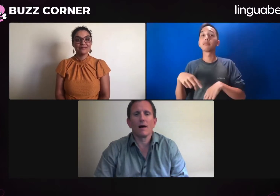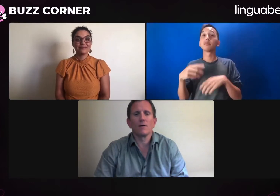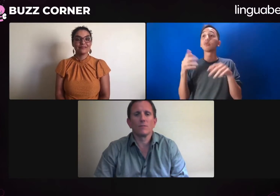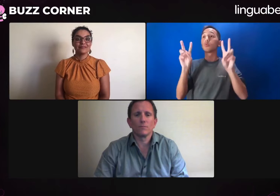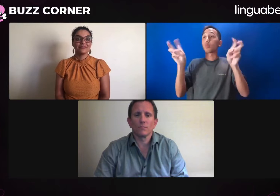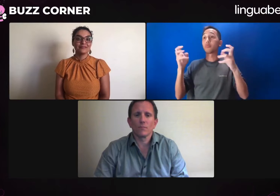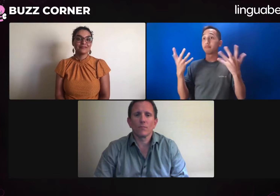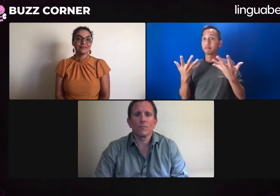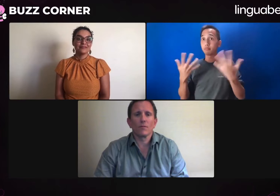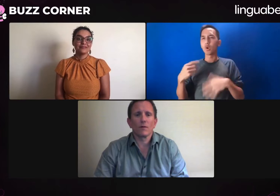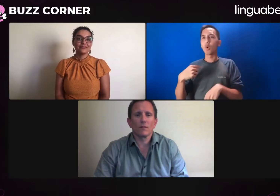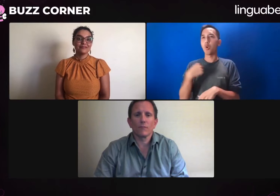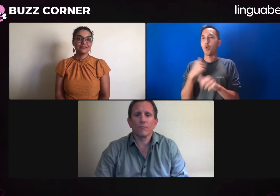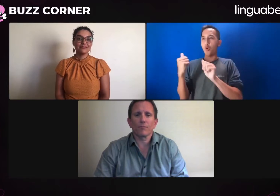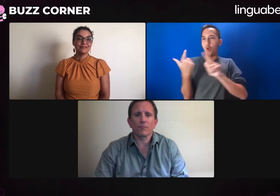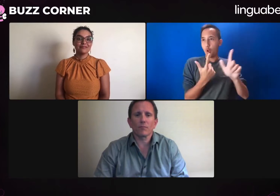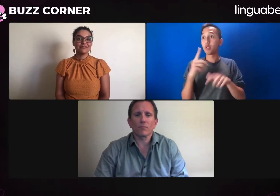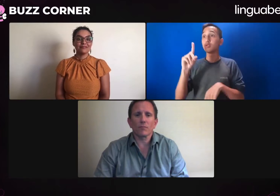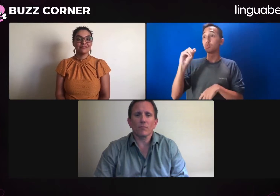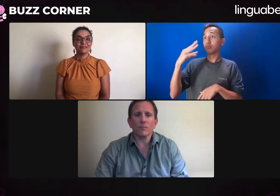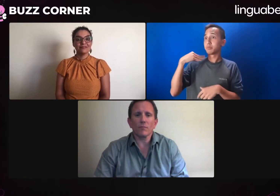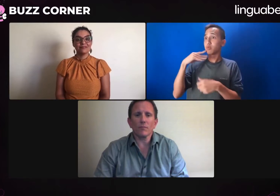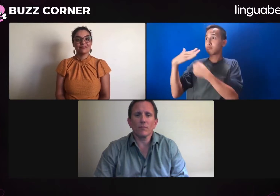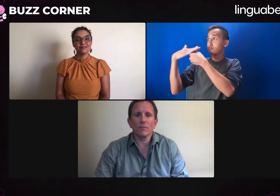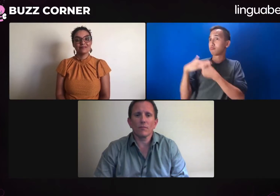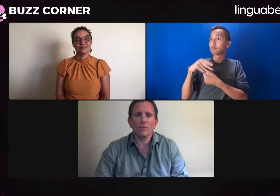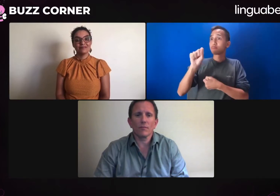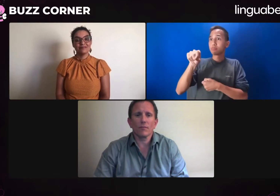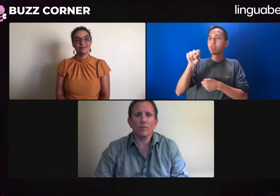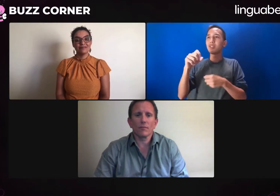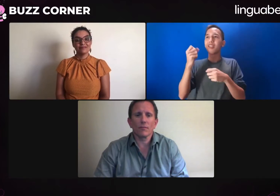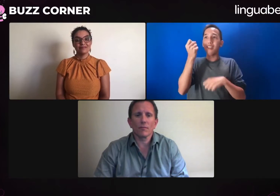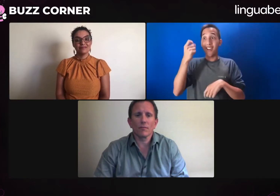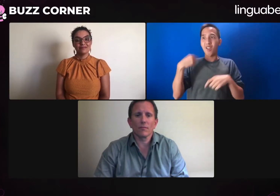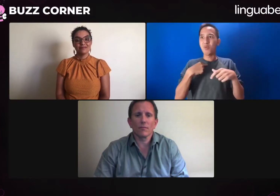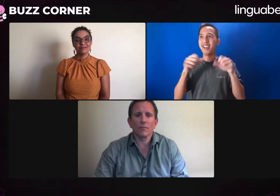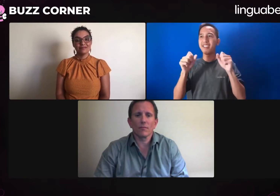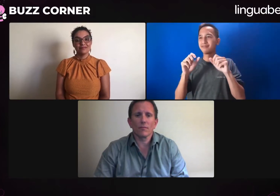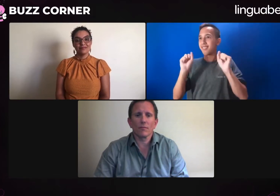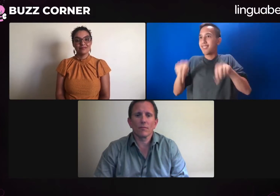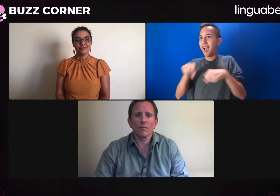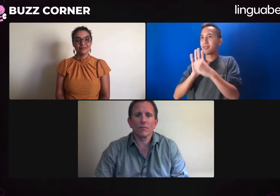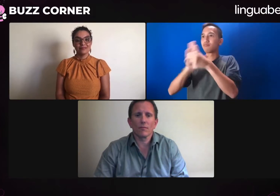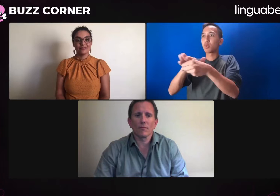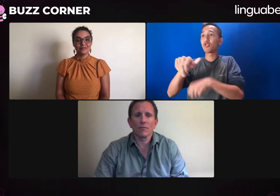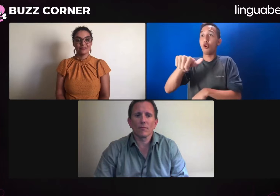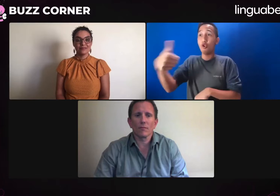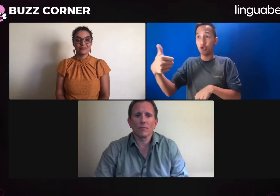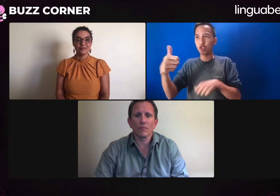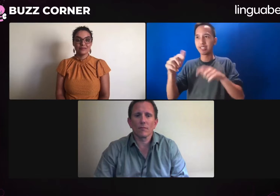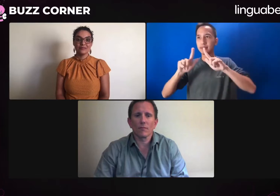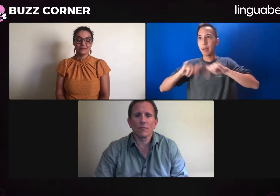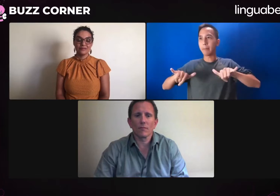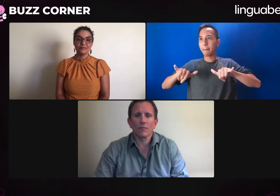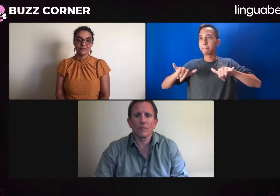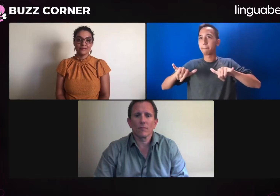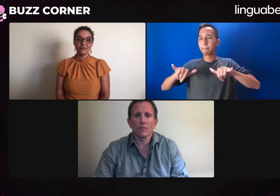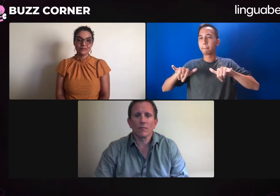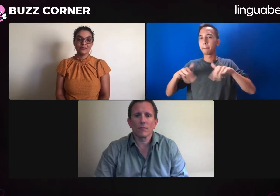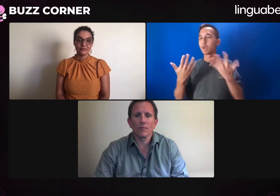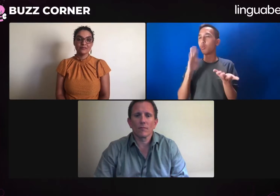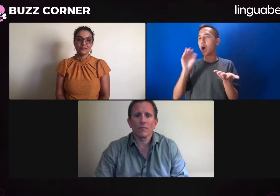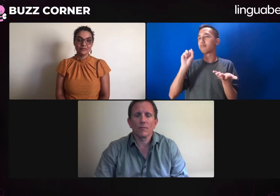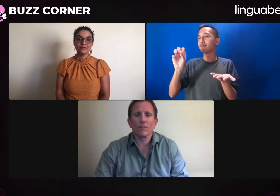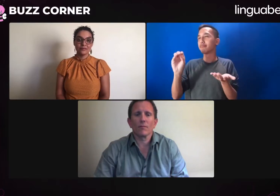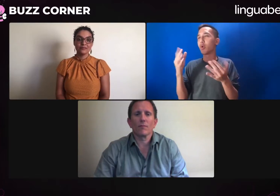some context and look at it. The quote is, "We all do experience racism. However,